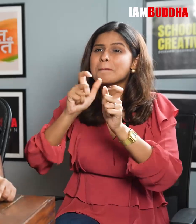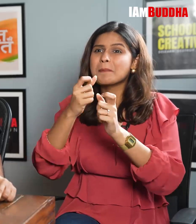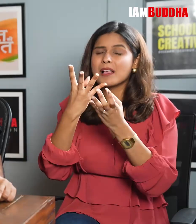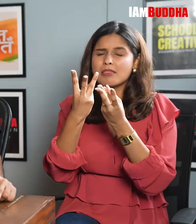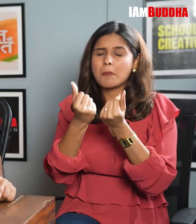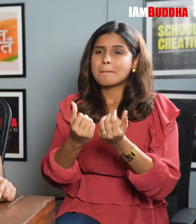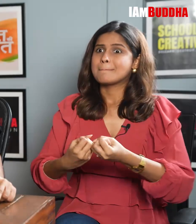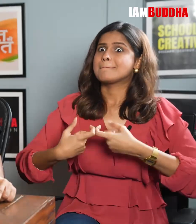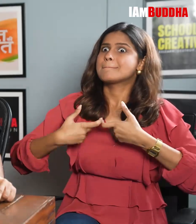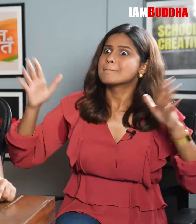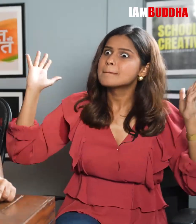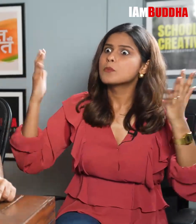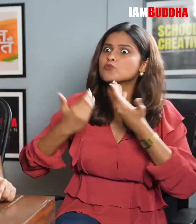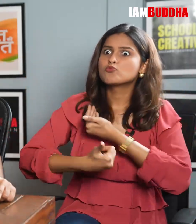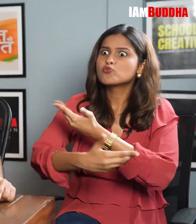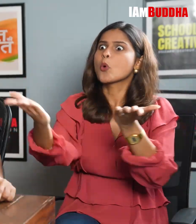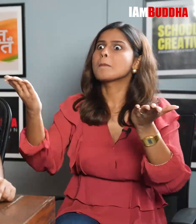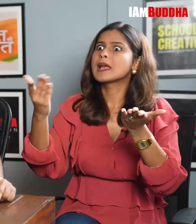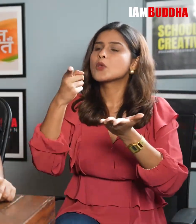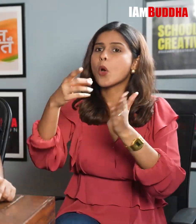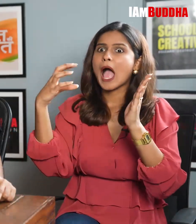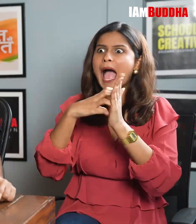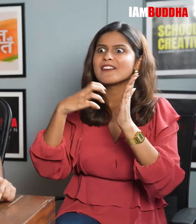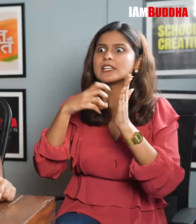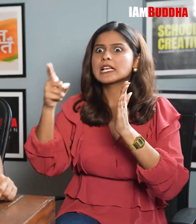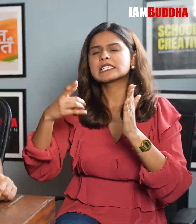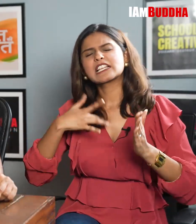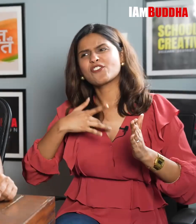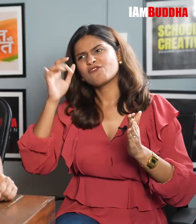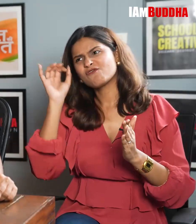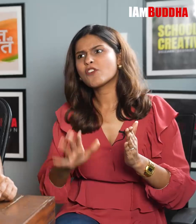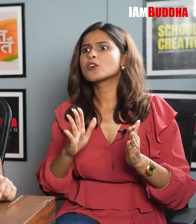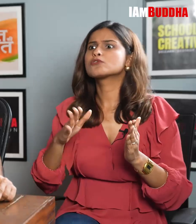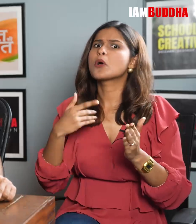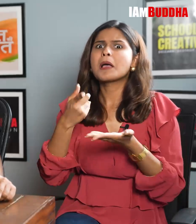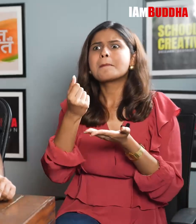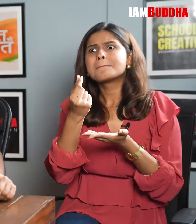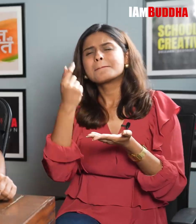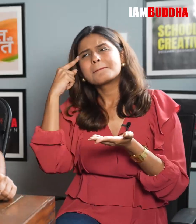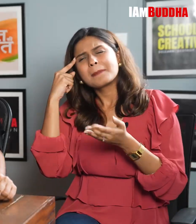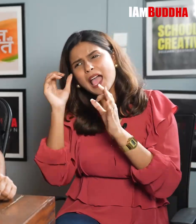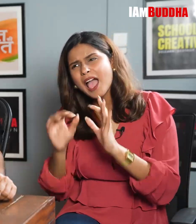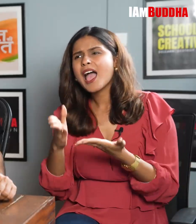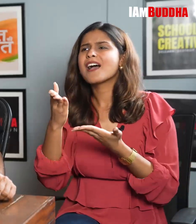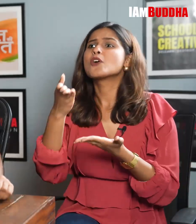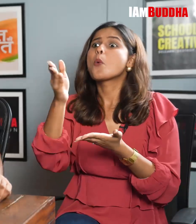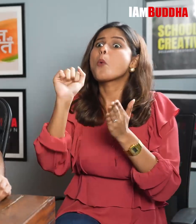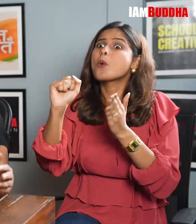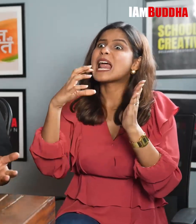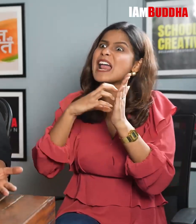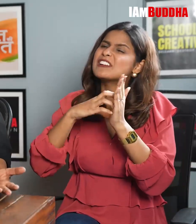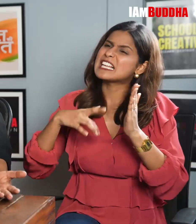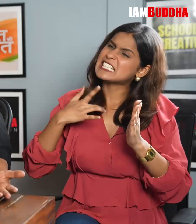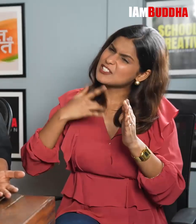very, very big number. And your advertisers would be interested. I'm making a commercial sense. Your advertisers would be